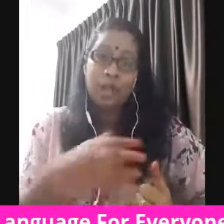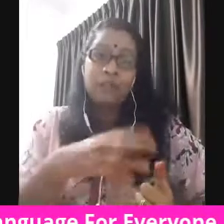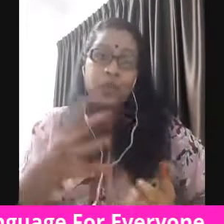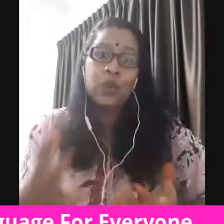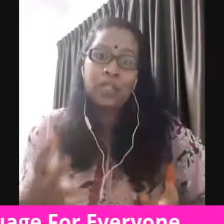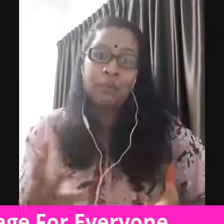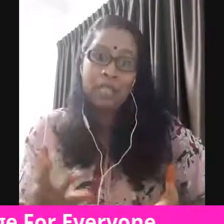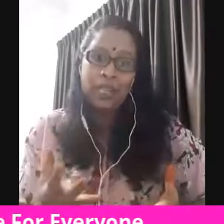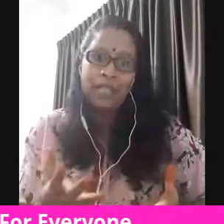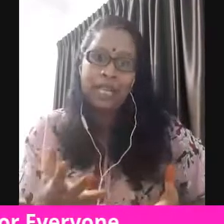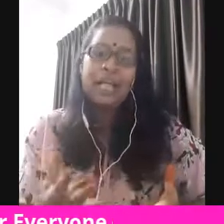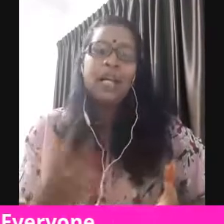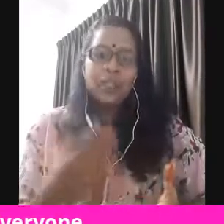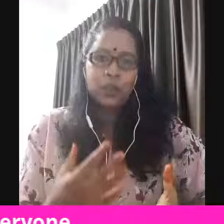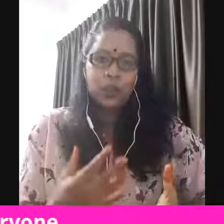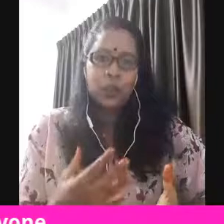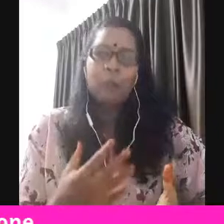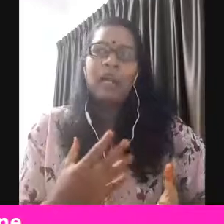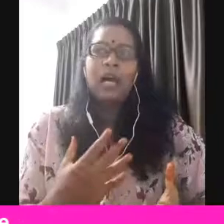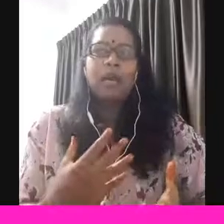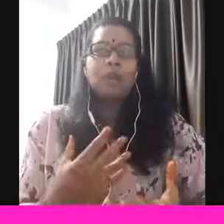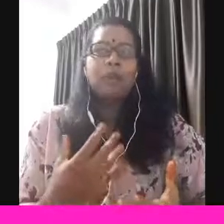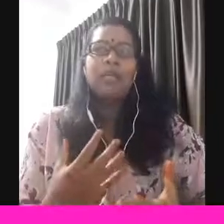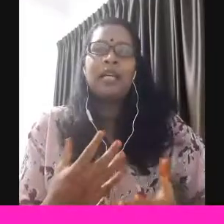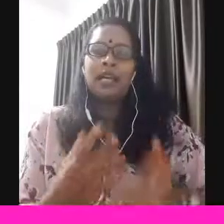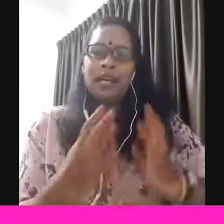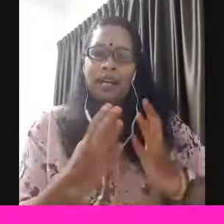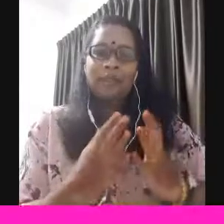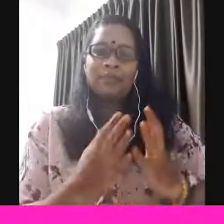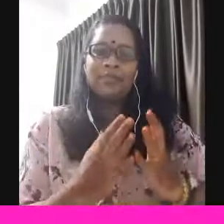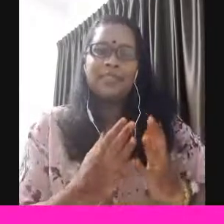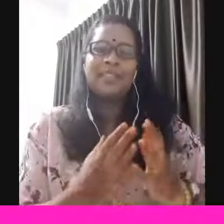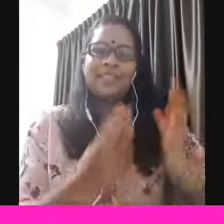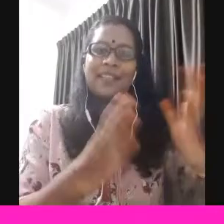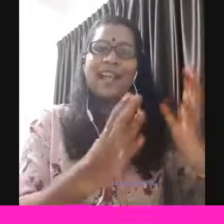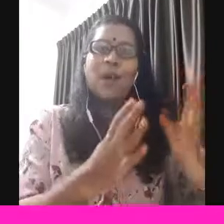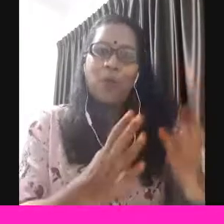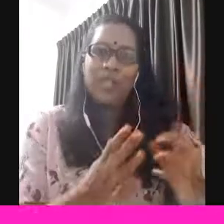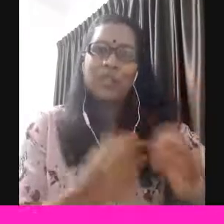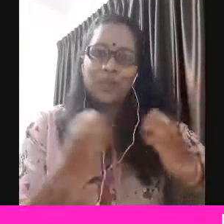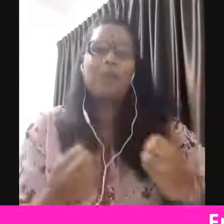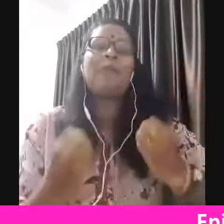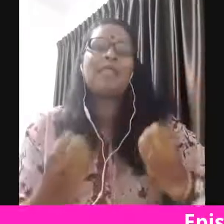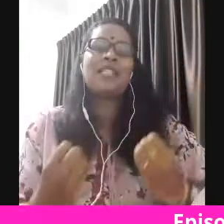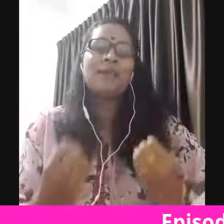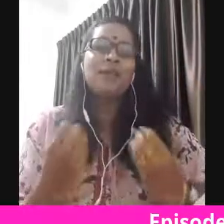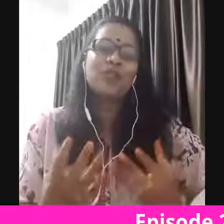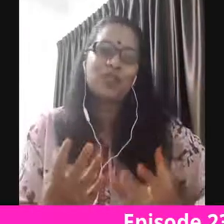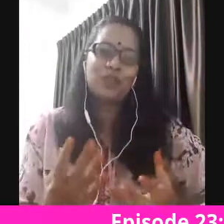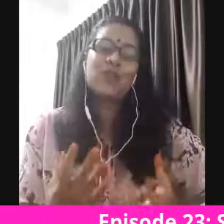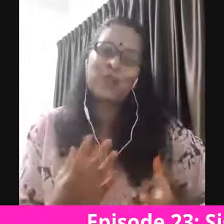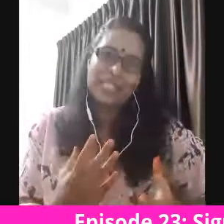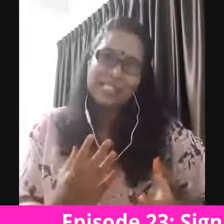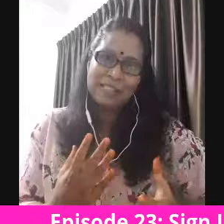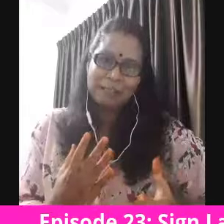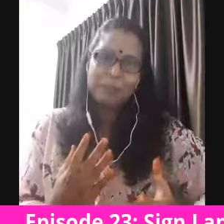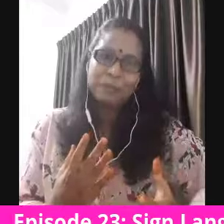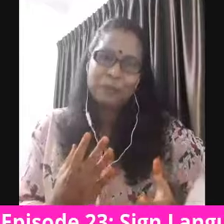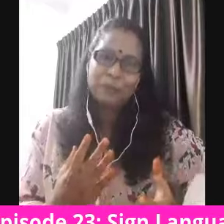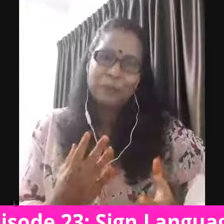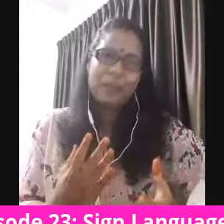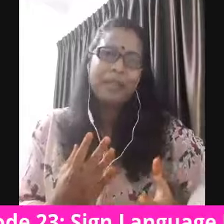charge for every school in Malaysia, right? So for me, this is their work to publish books for